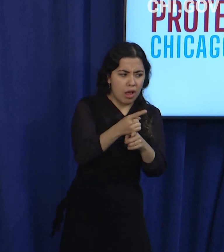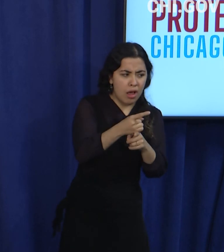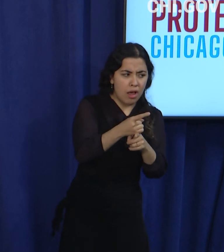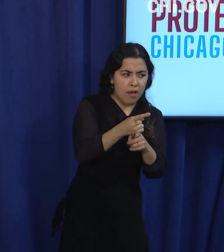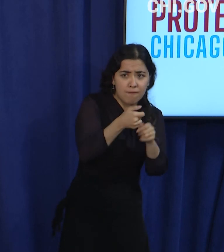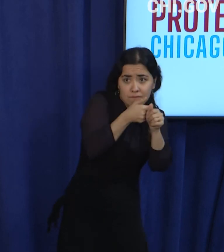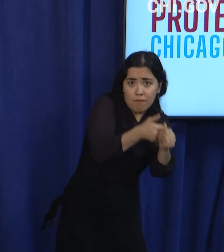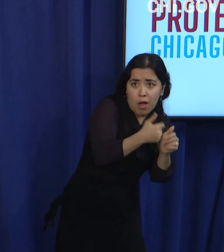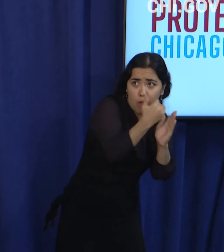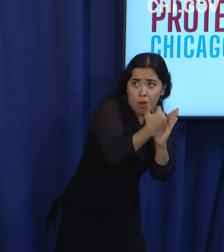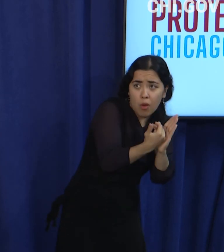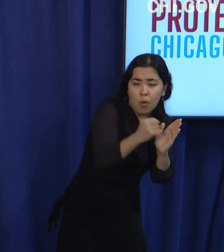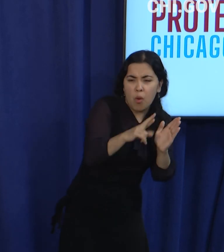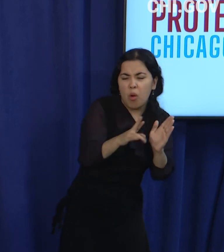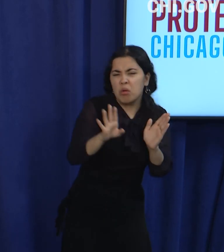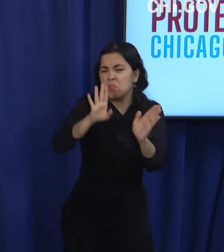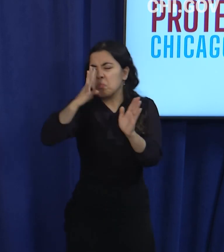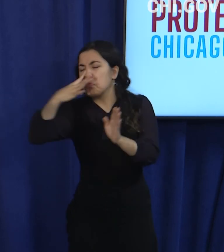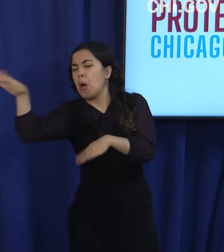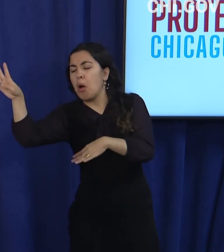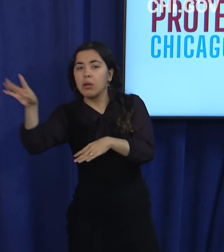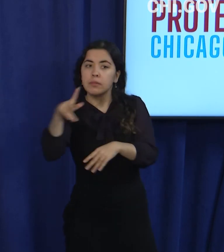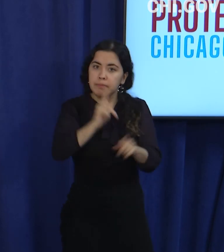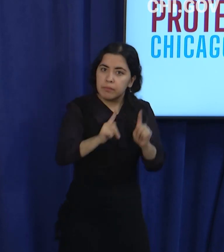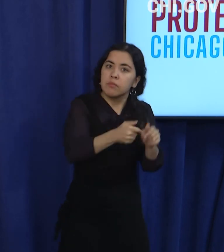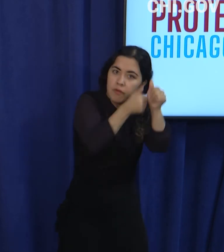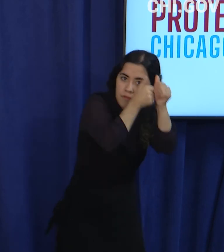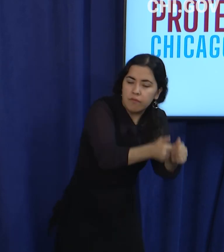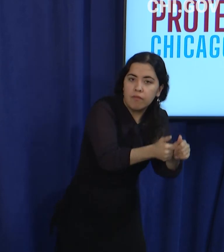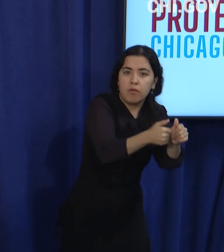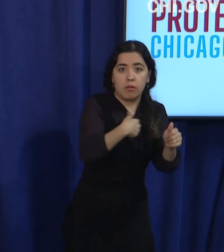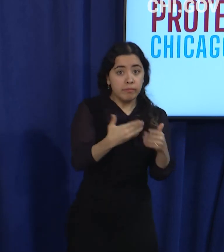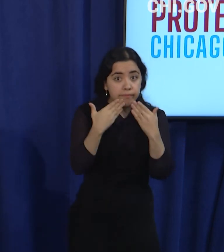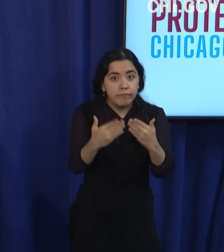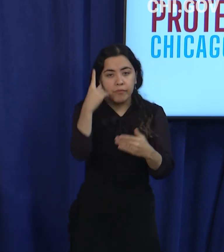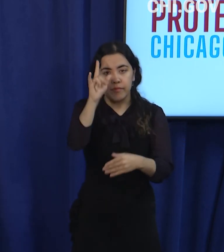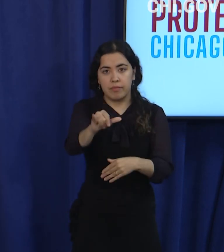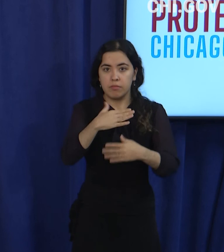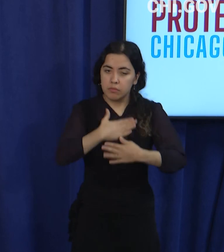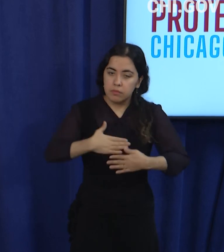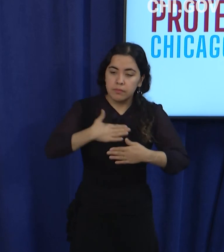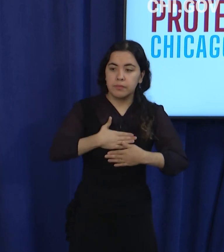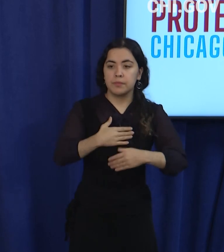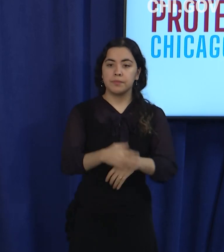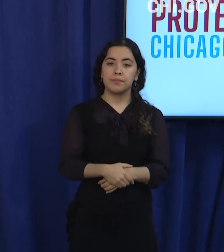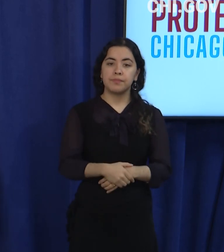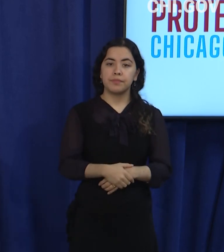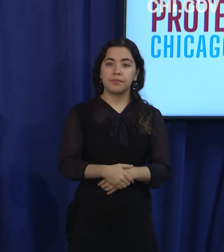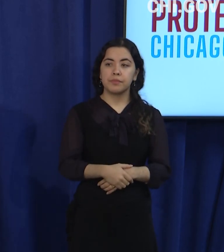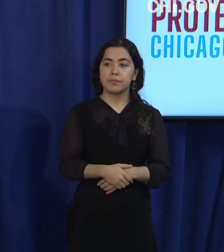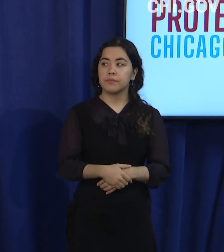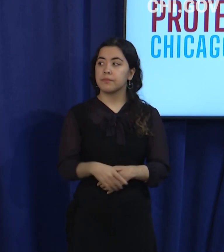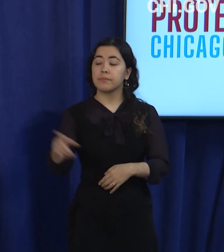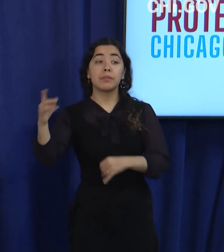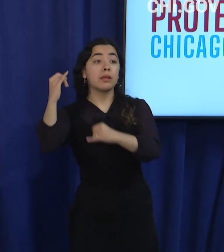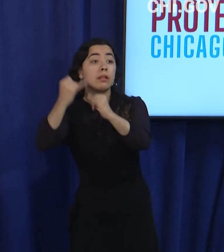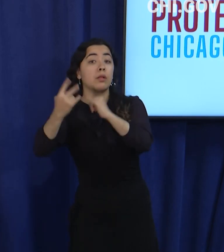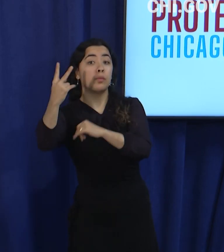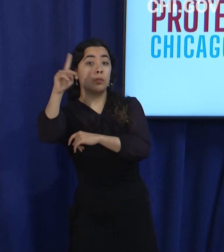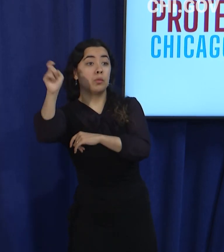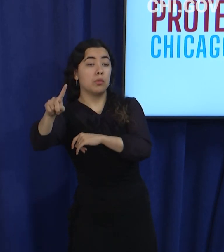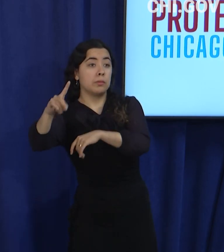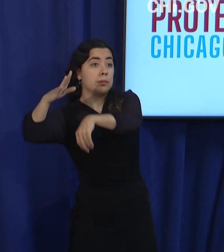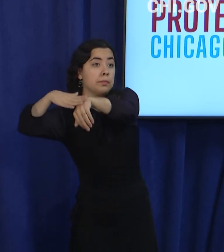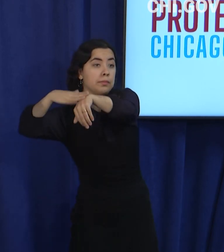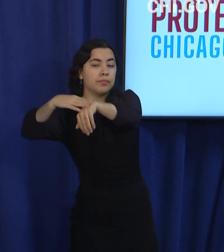backwards over this time of gathering. Last two questions. Well, let me ask. Before you ask the next question, let